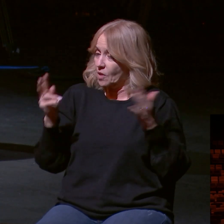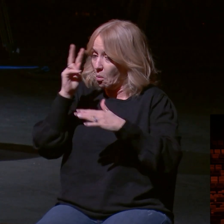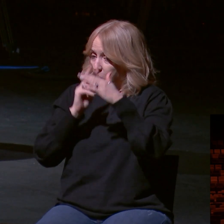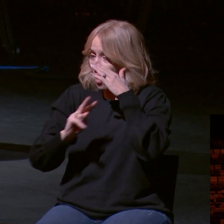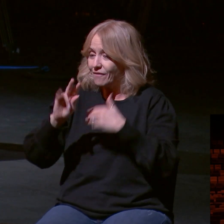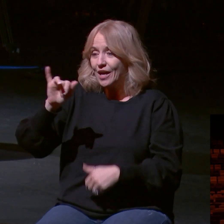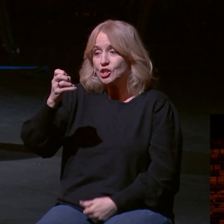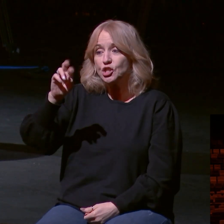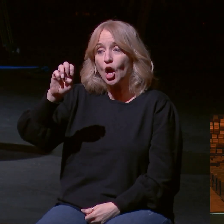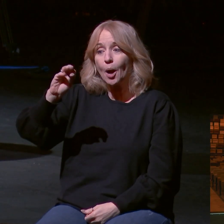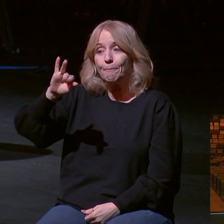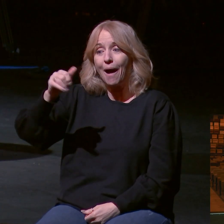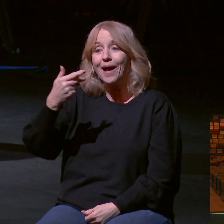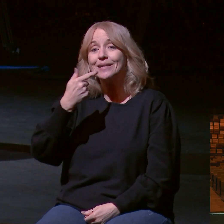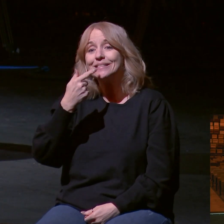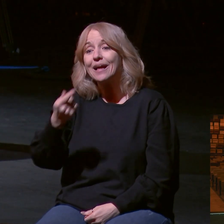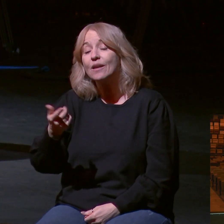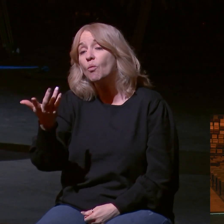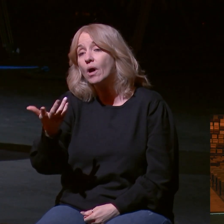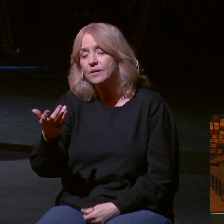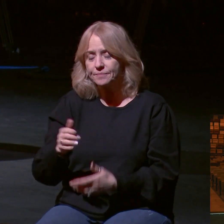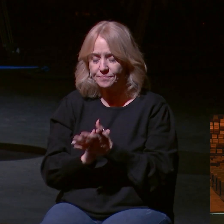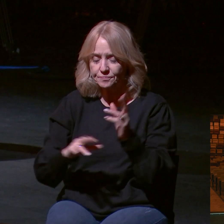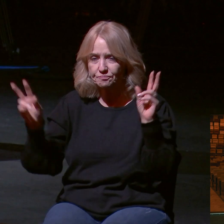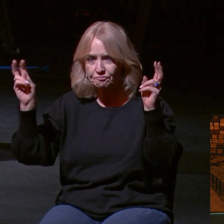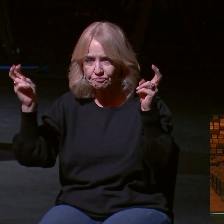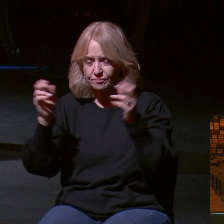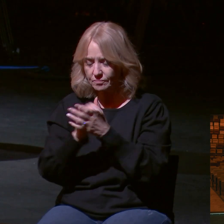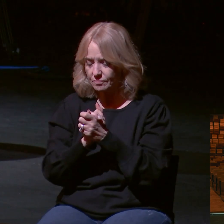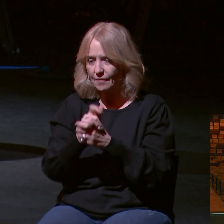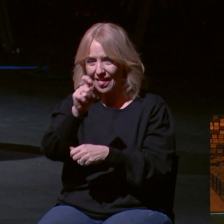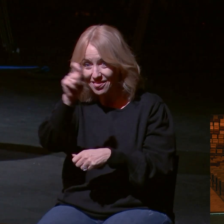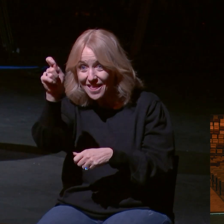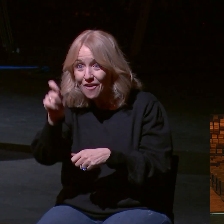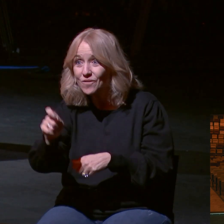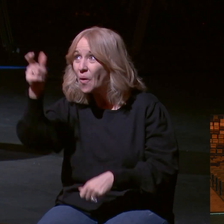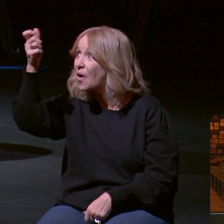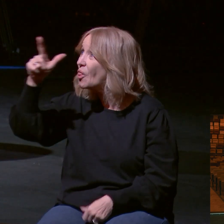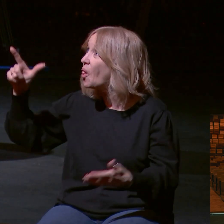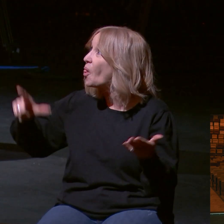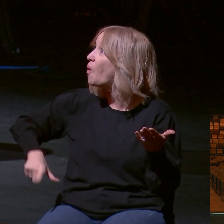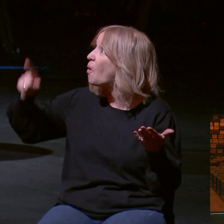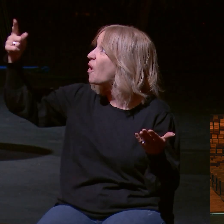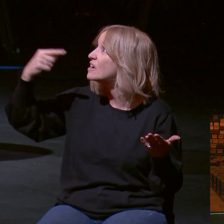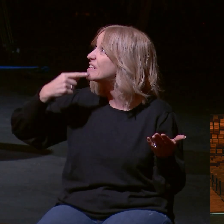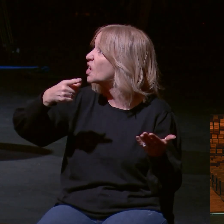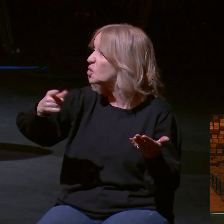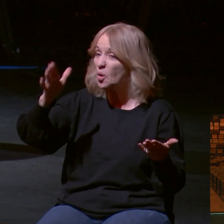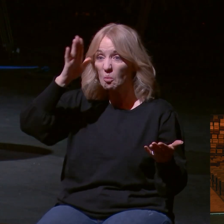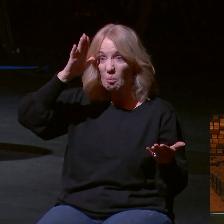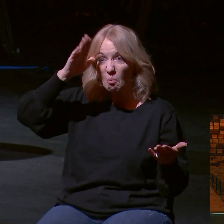25, 8-12. He says, therefore, the Lord Almighty says this, because you have not listened to my